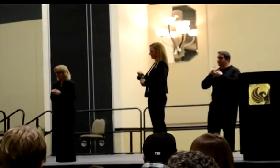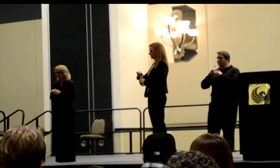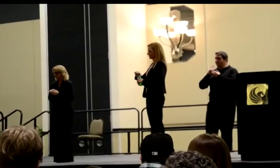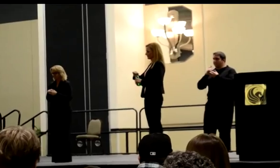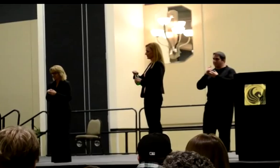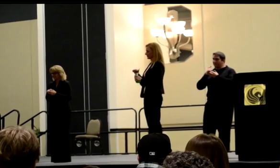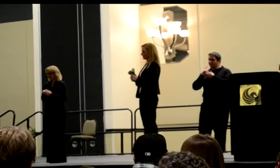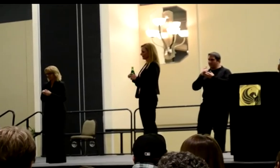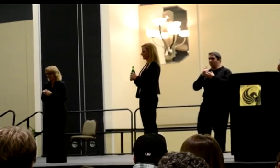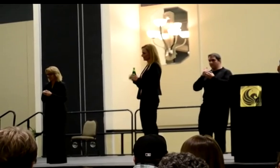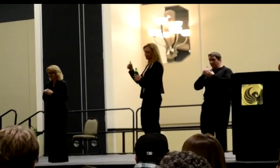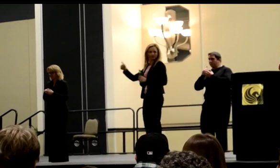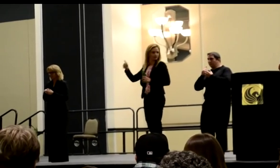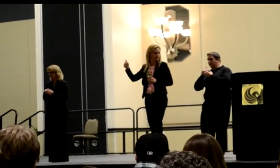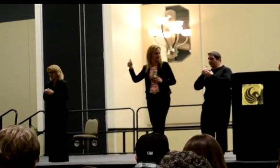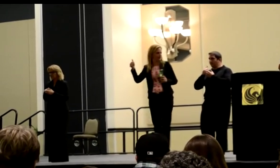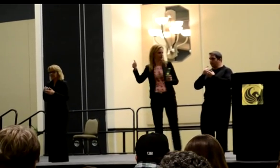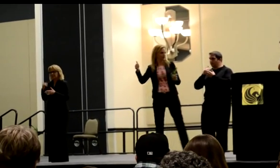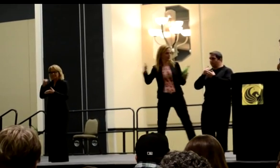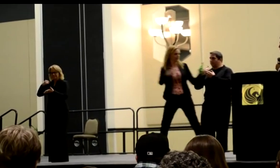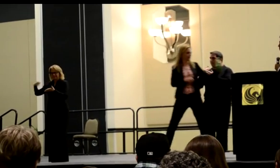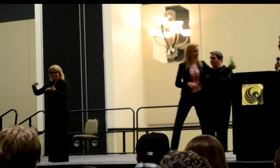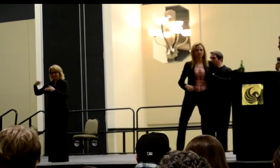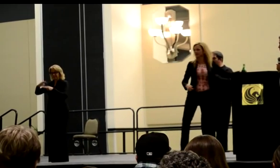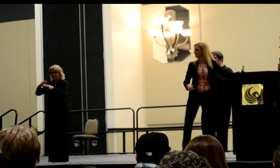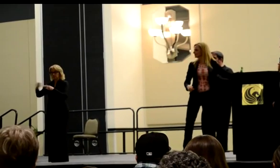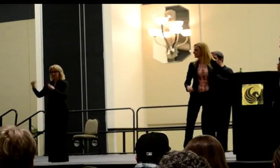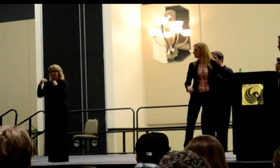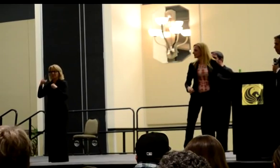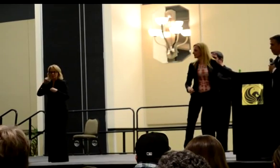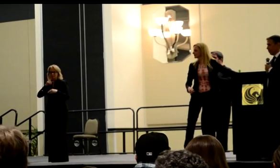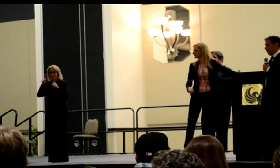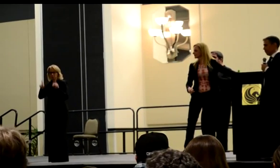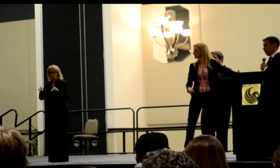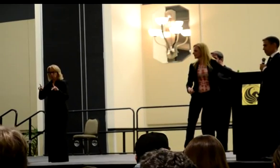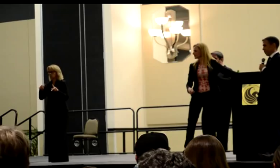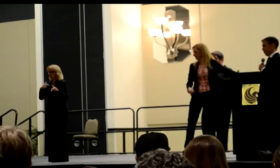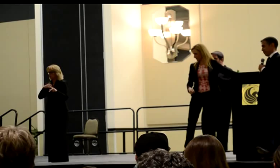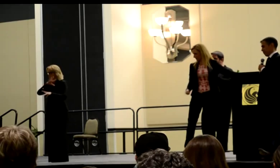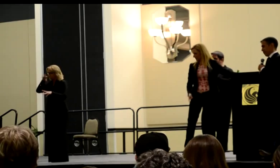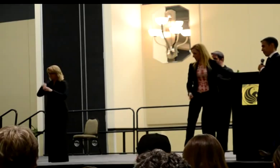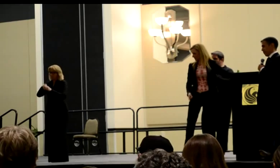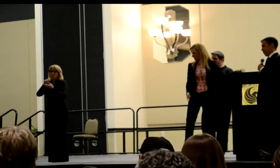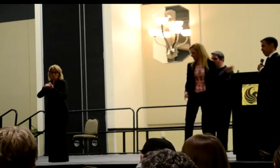And the reason why that's my sign name, it was given to me by a deaf person, but I'm very heavily involved in writing.